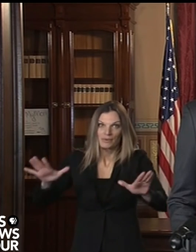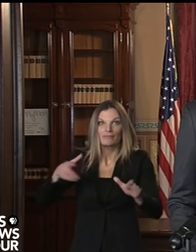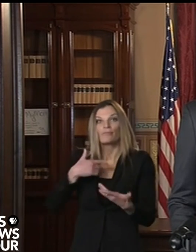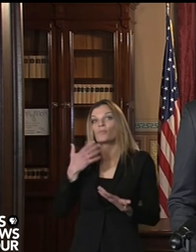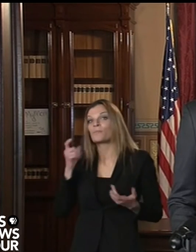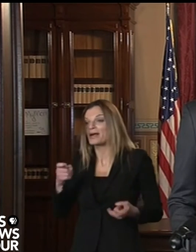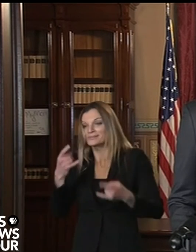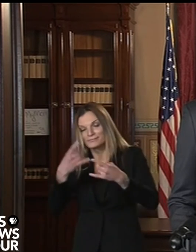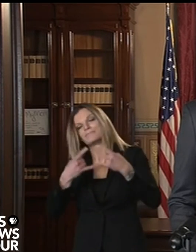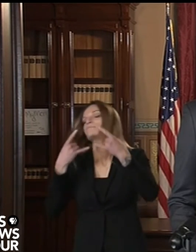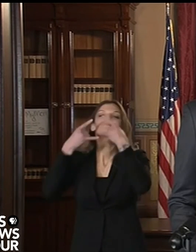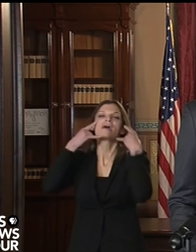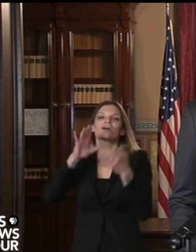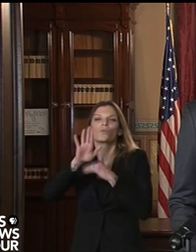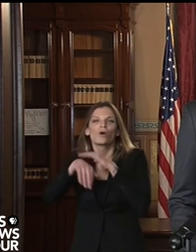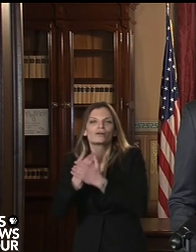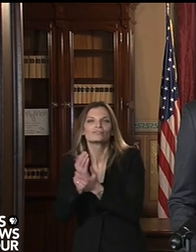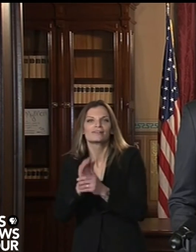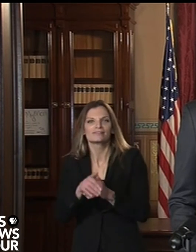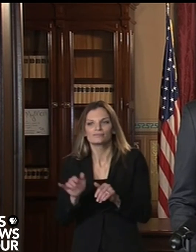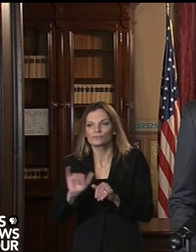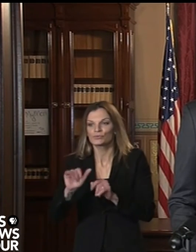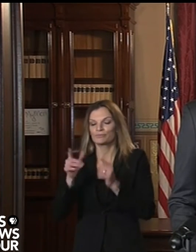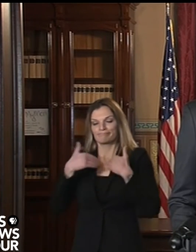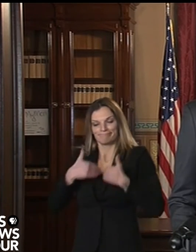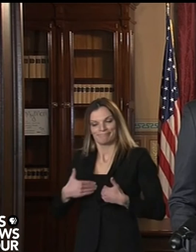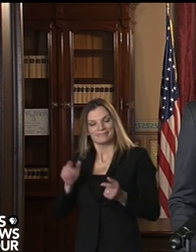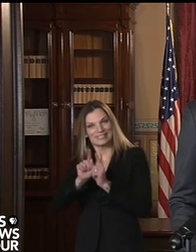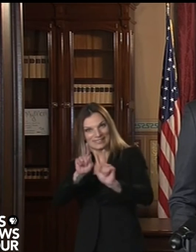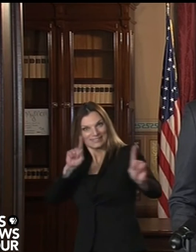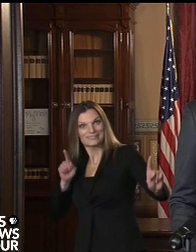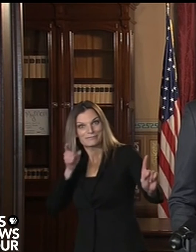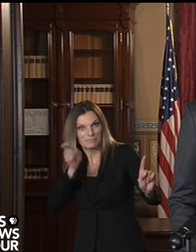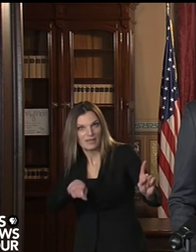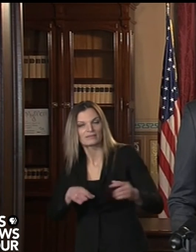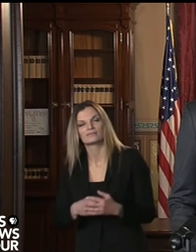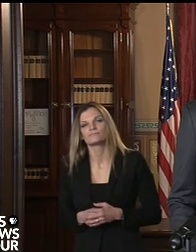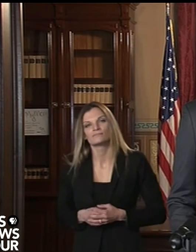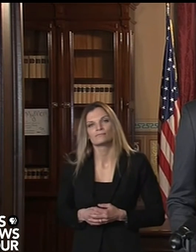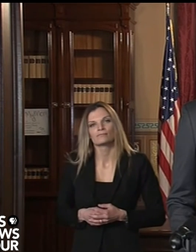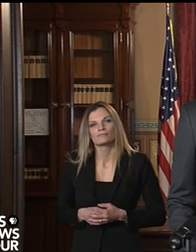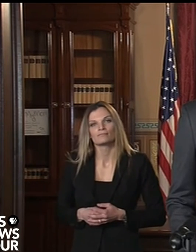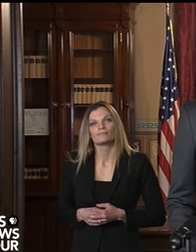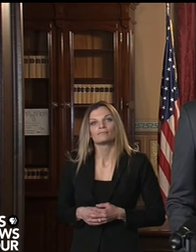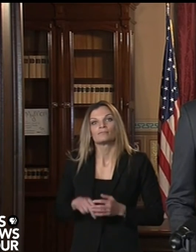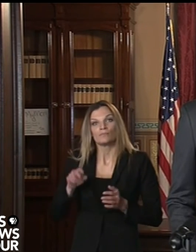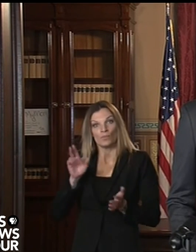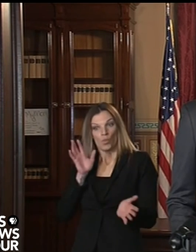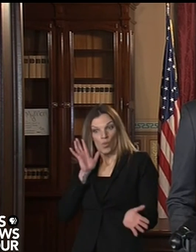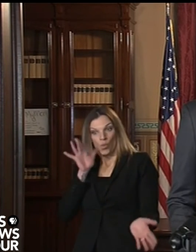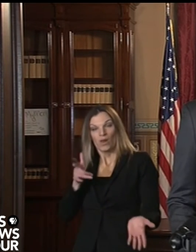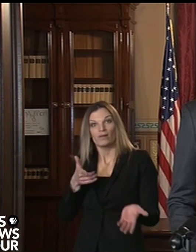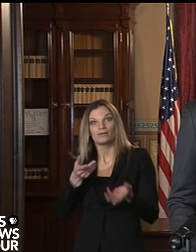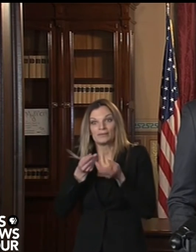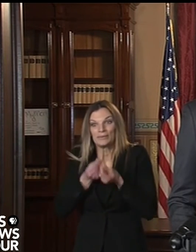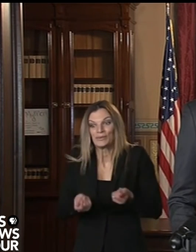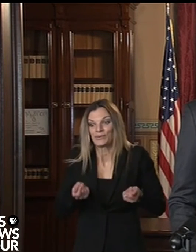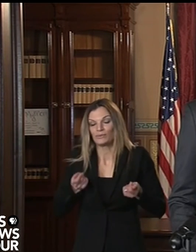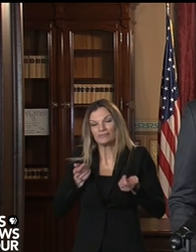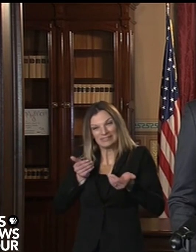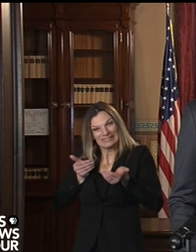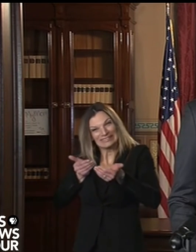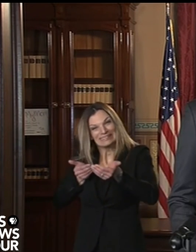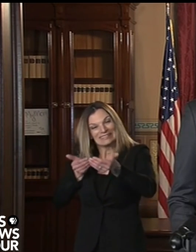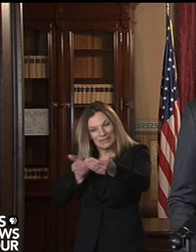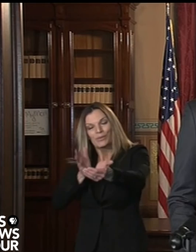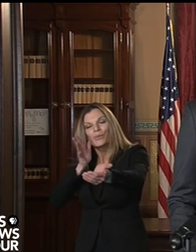mask, washing our hands, and practicing physical distancing, we know that there is a light at the end of this tunnel. We must